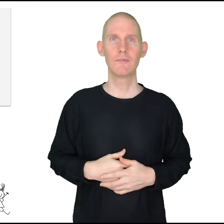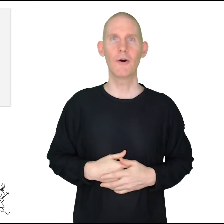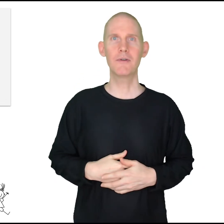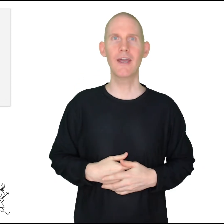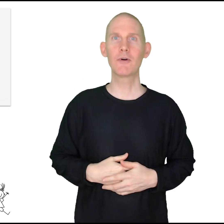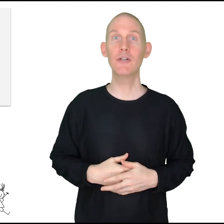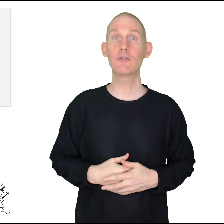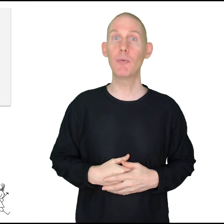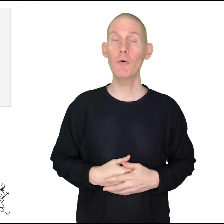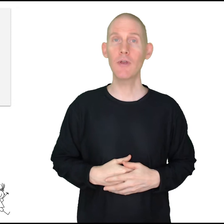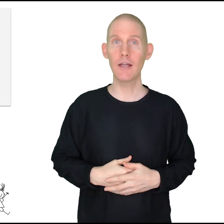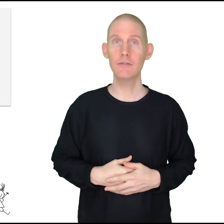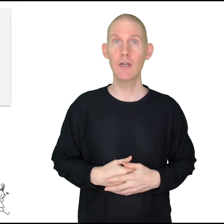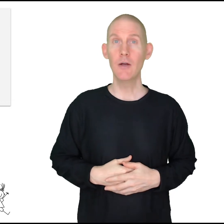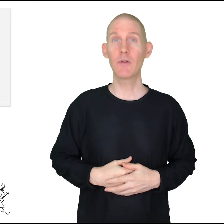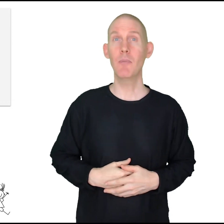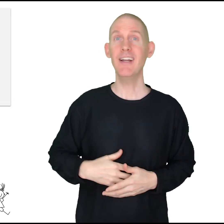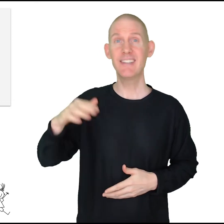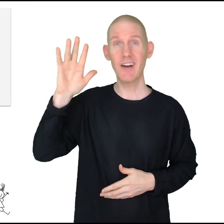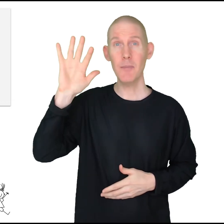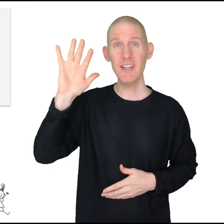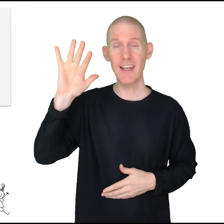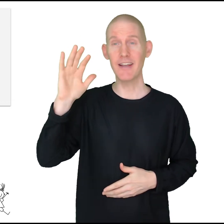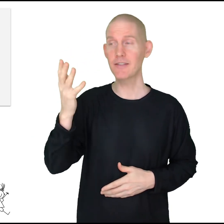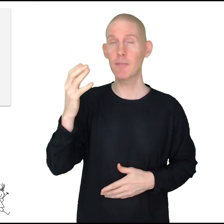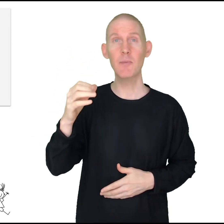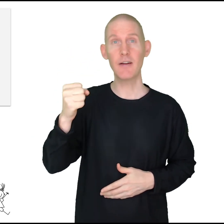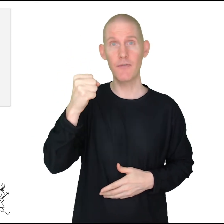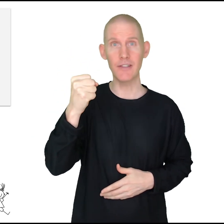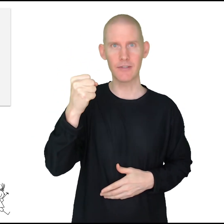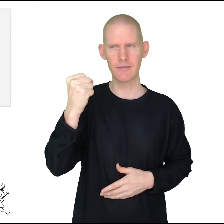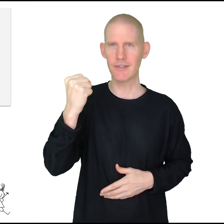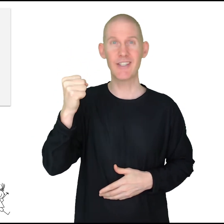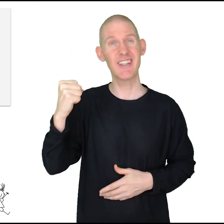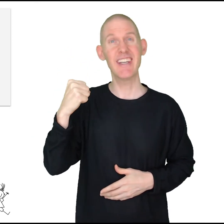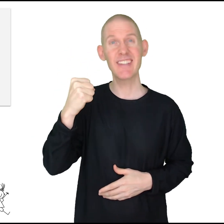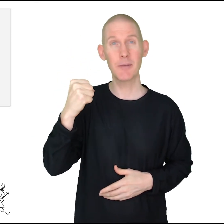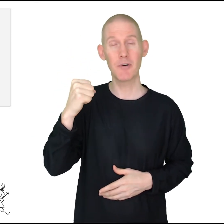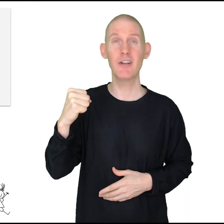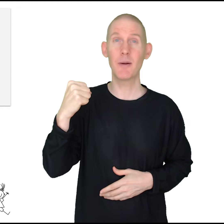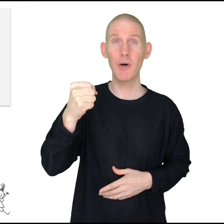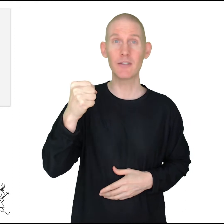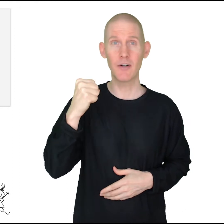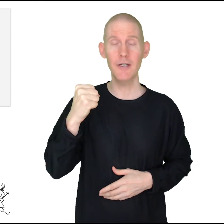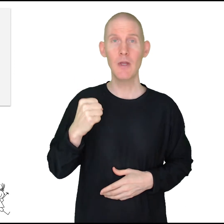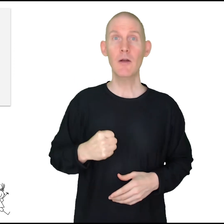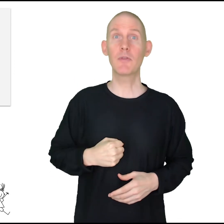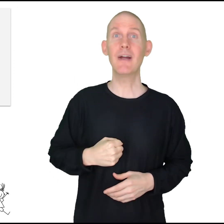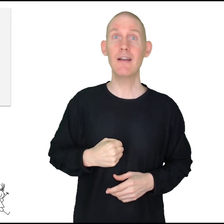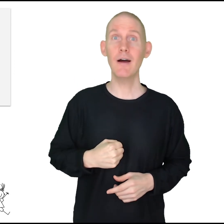Okay, we're going to use both hands. With my dominant hand, I'm going to make a fist. Like you're going to hit someone, right? You're going to punch, right? With my